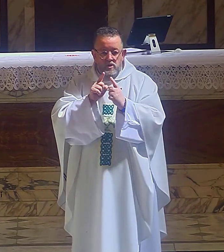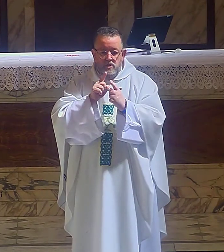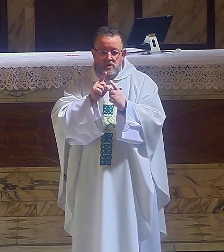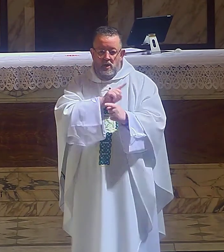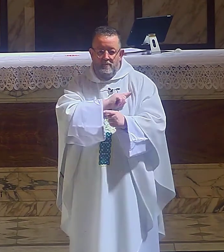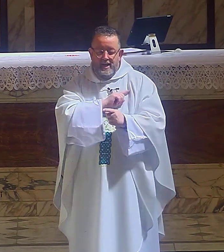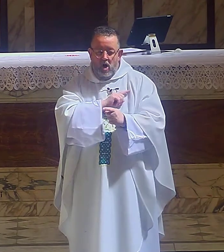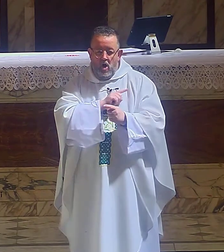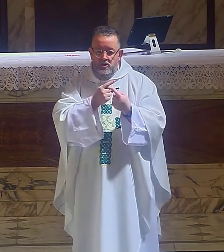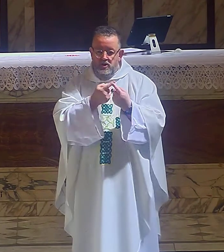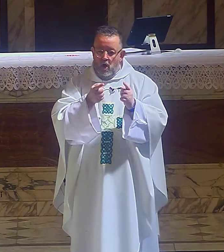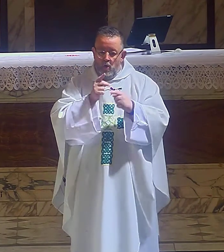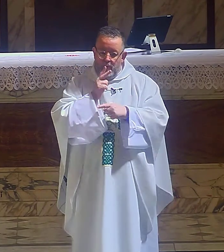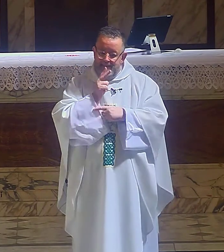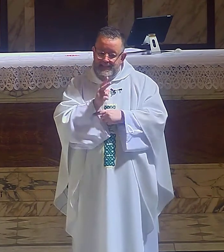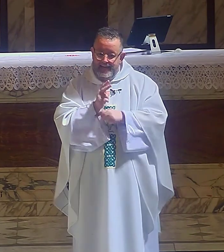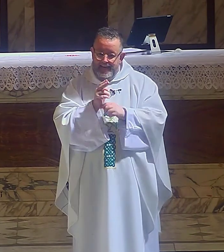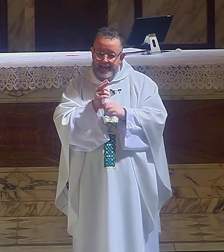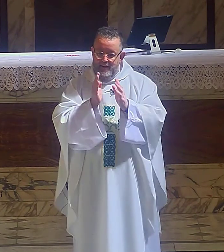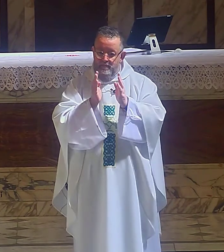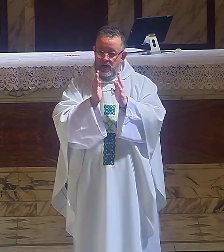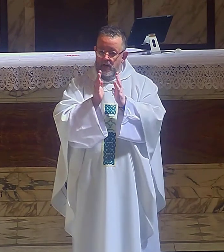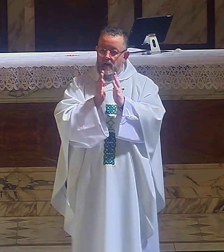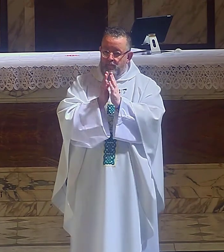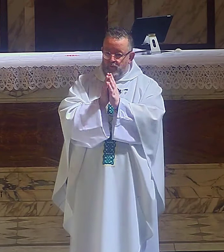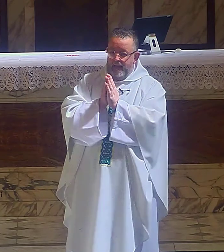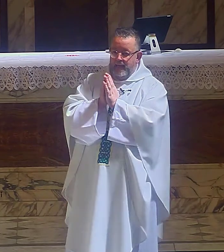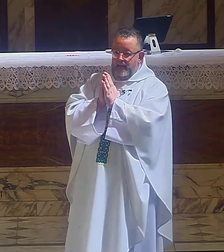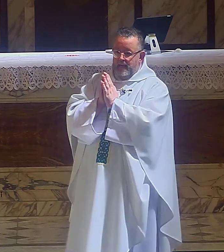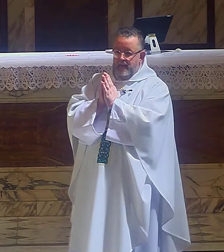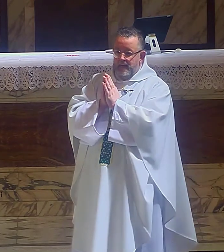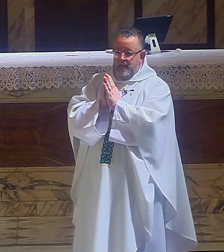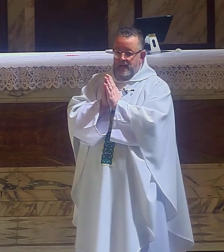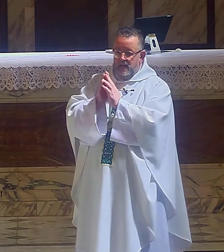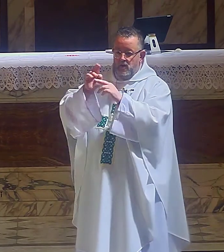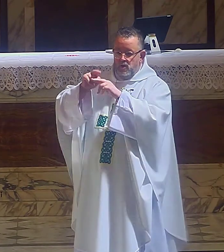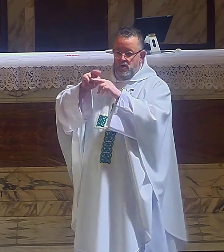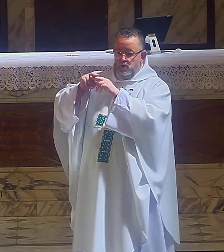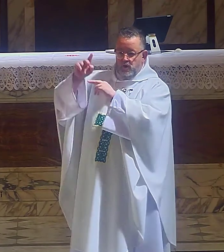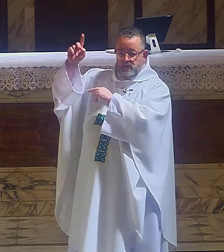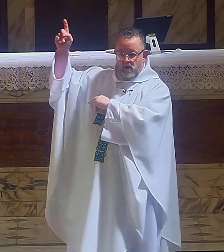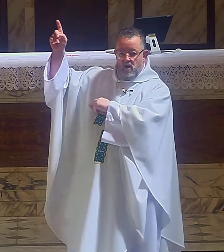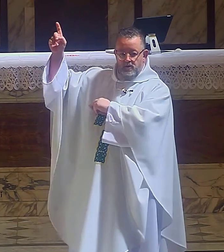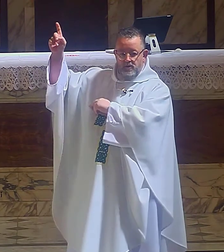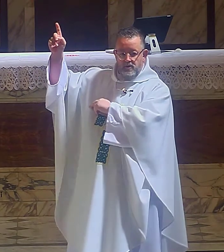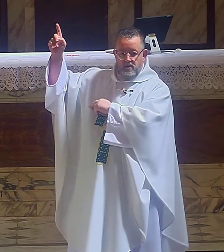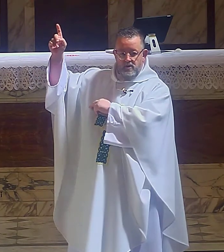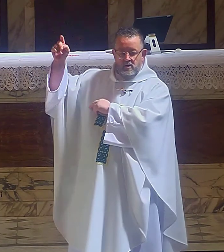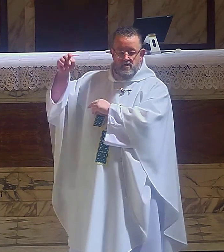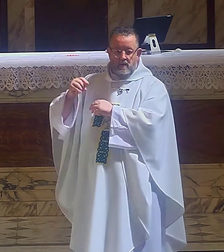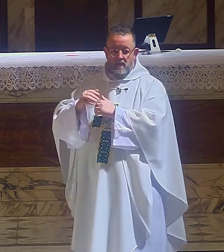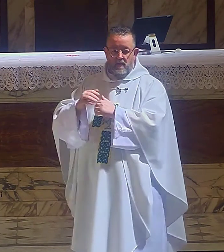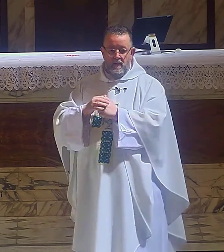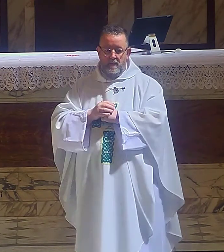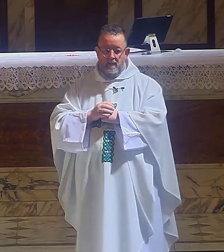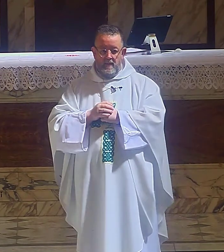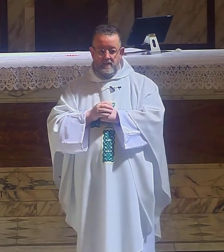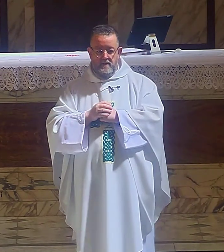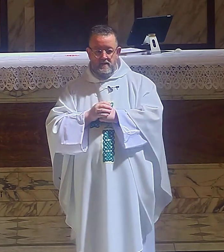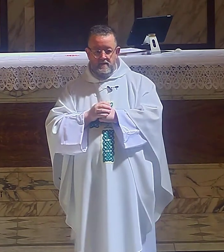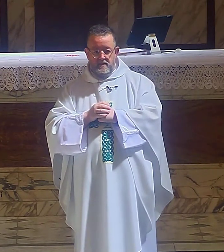Close because we see him praying to his God.